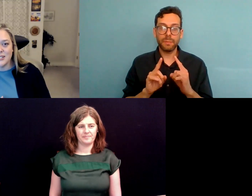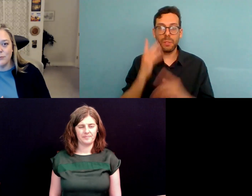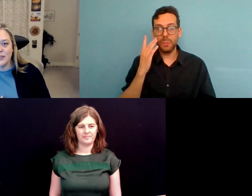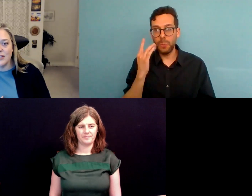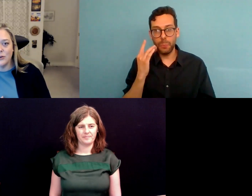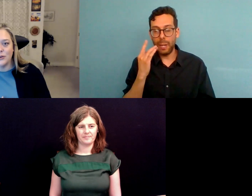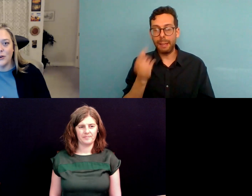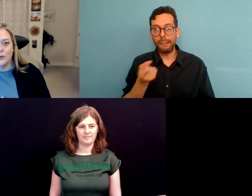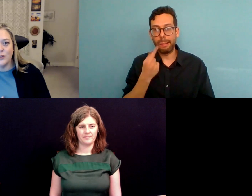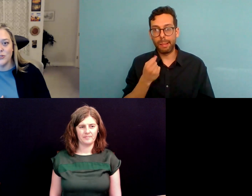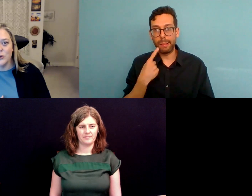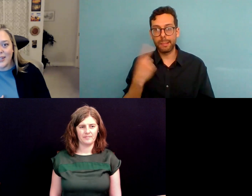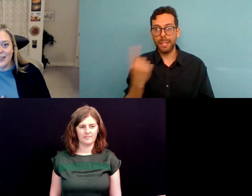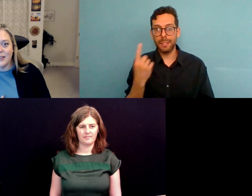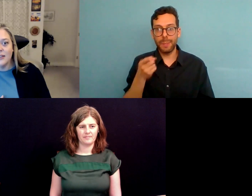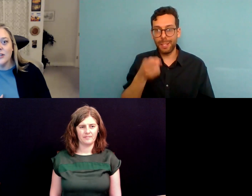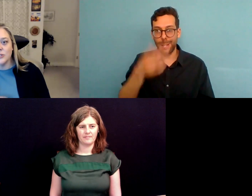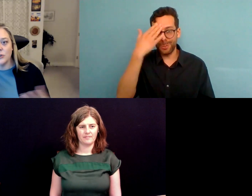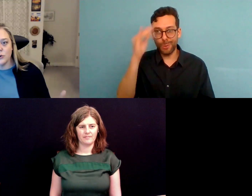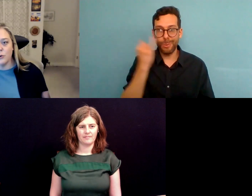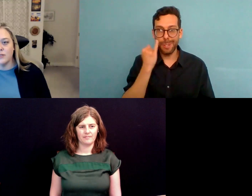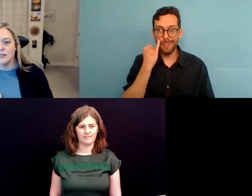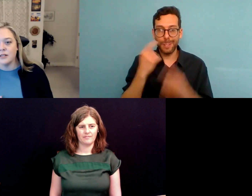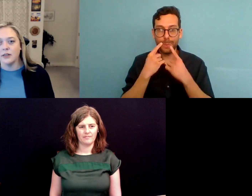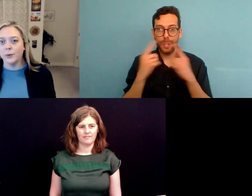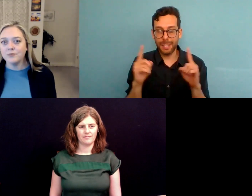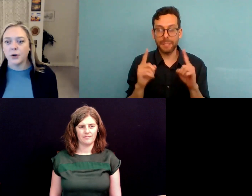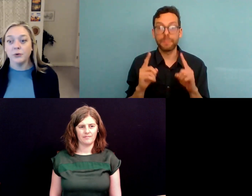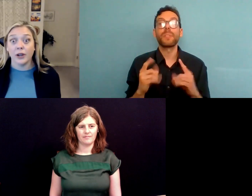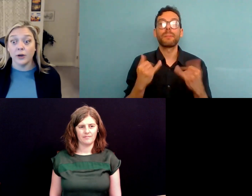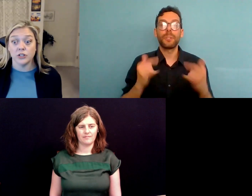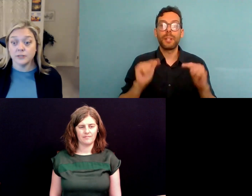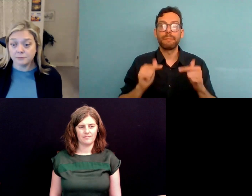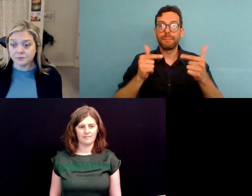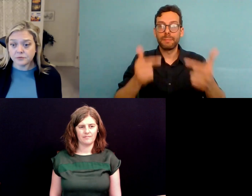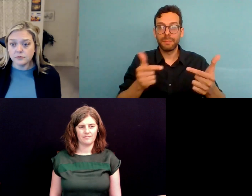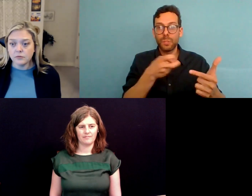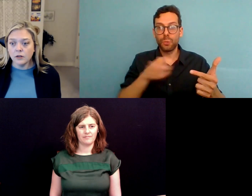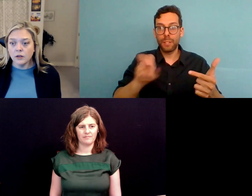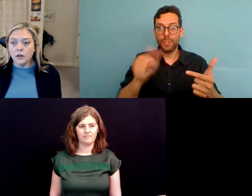to take something that you don't know if it's doing anything? So those are important things to think through. So great questions.